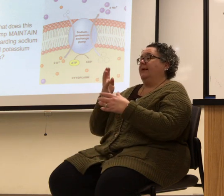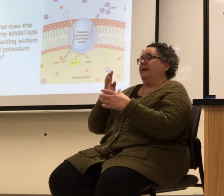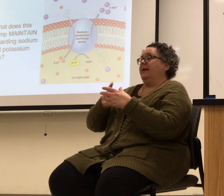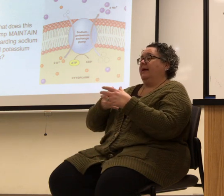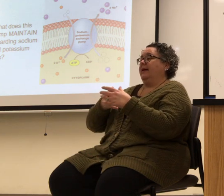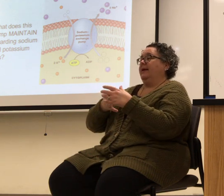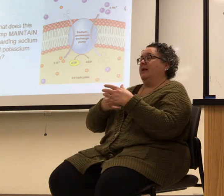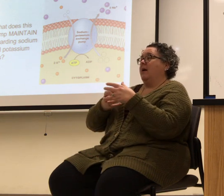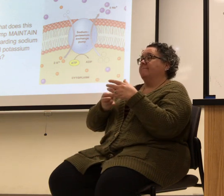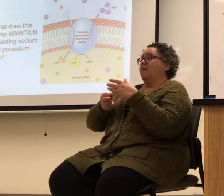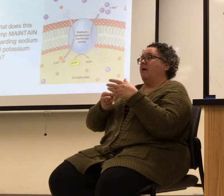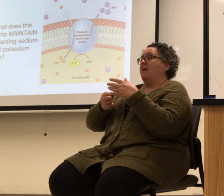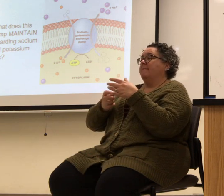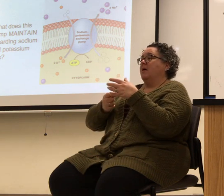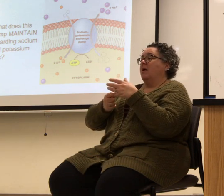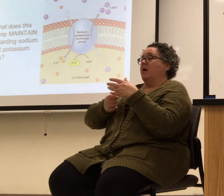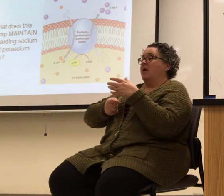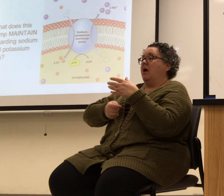them.